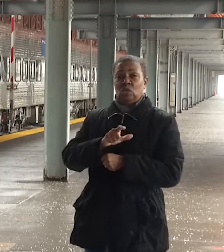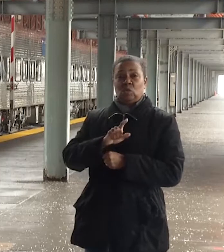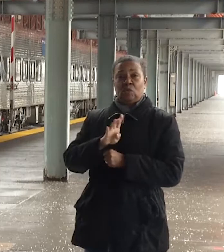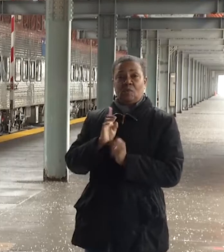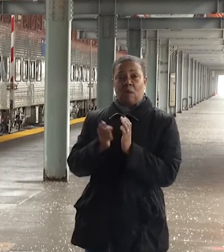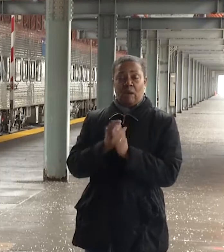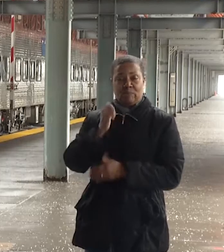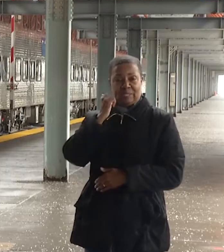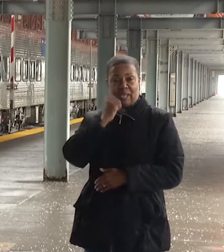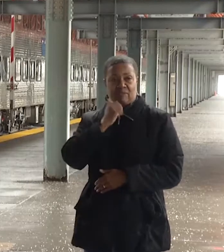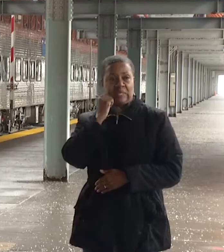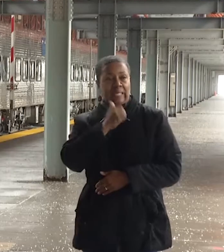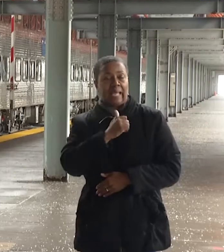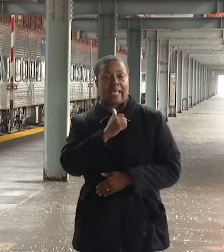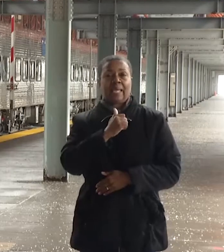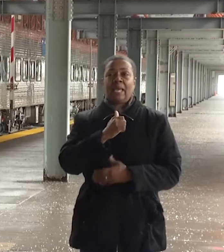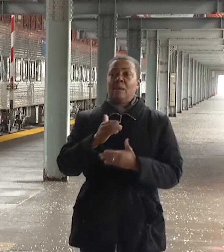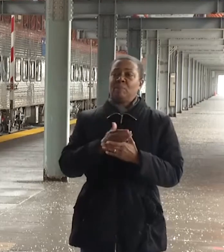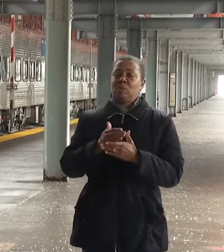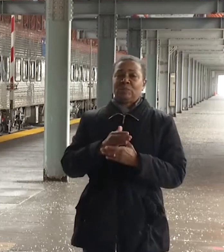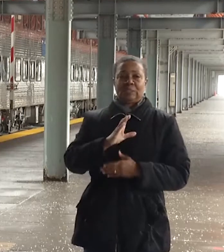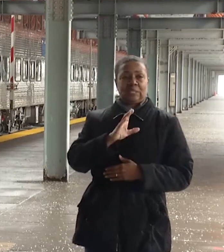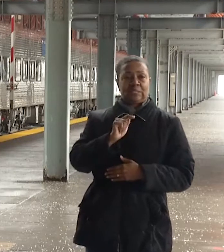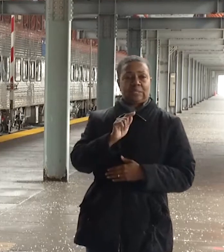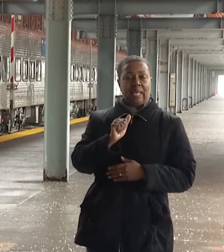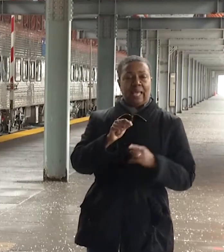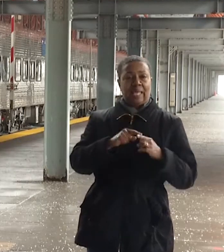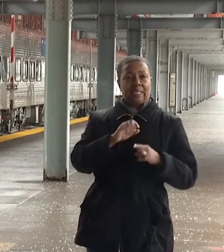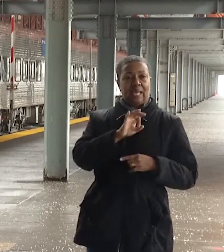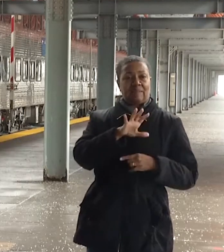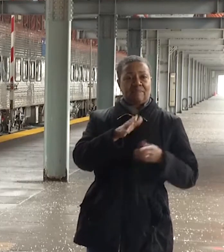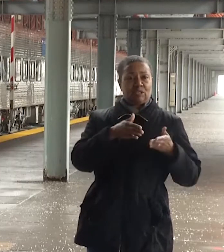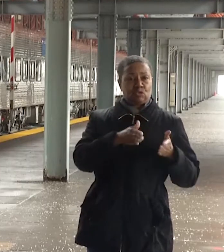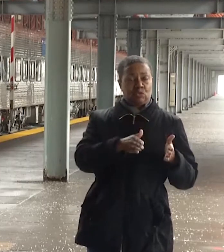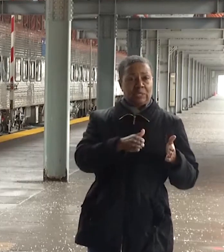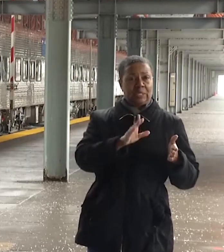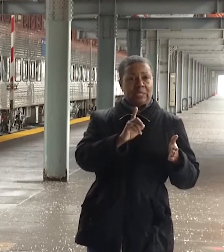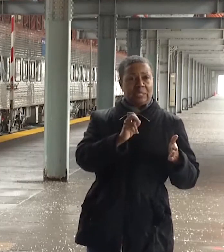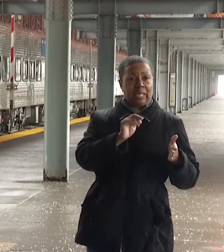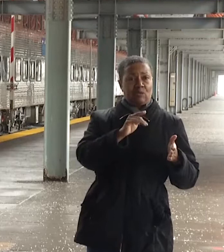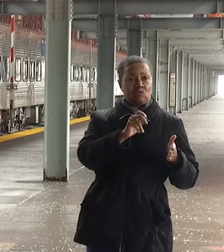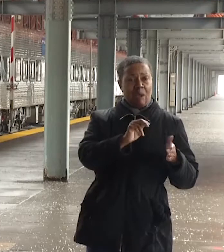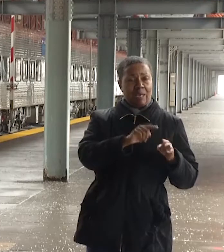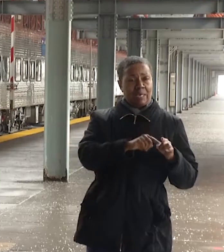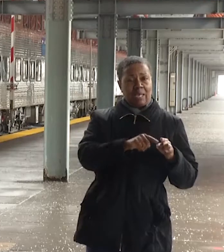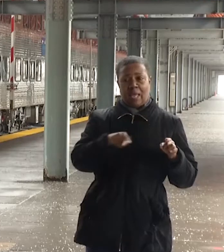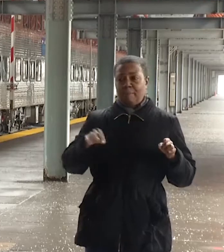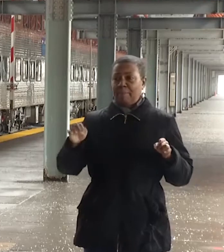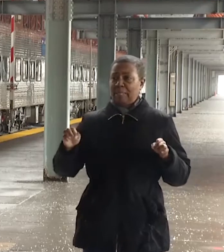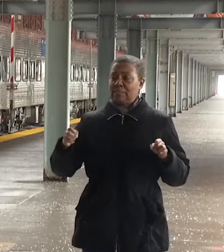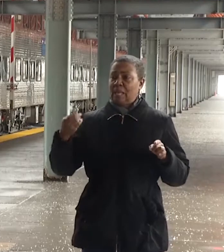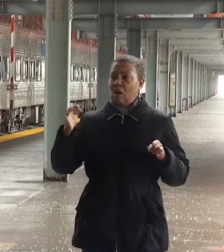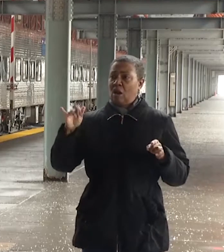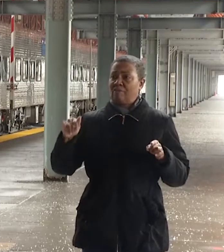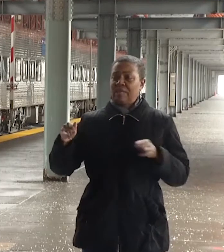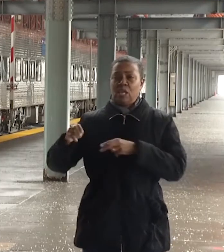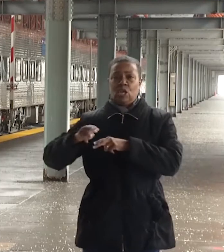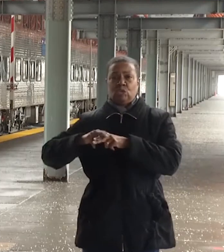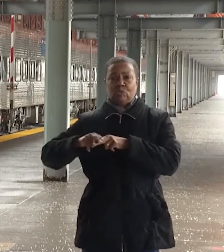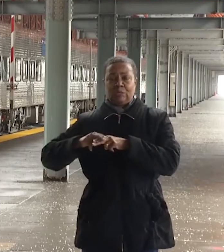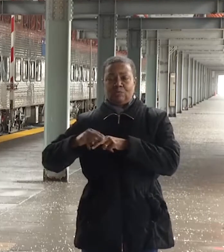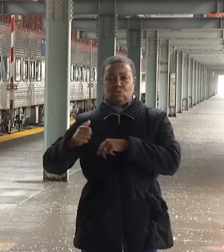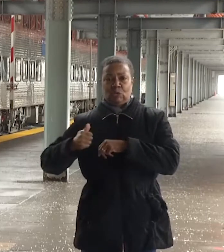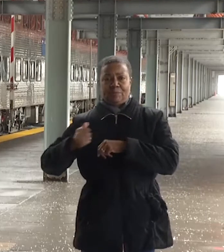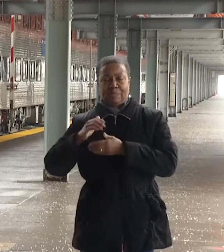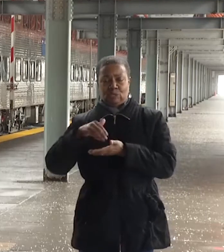hours a day between the CTA 95th Street Dan Ryan and PACE's Harvey Transportation